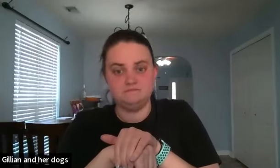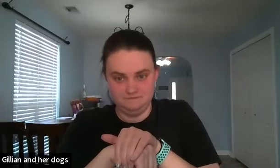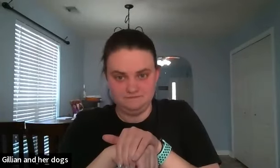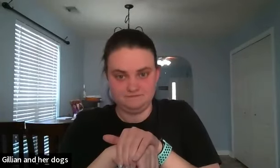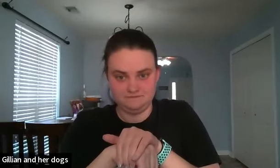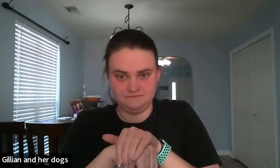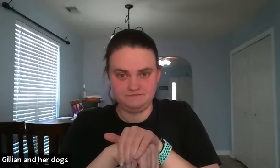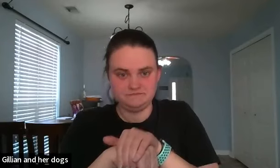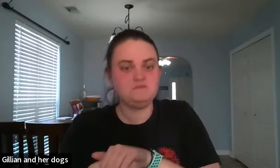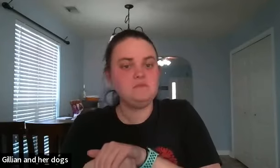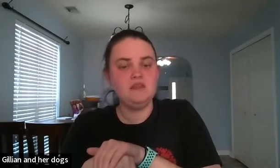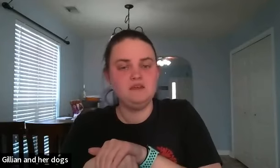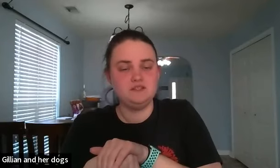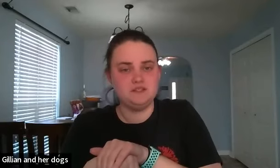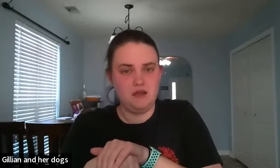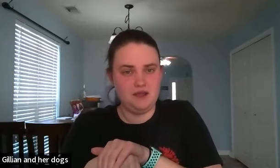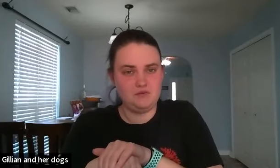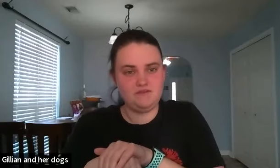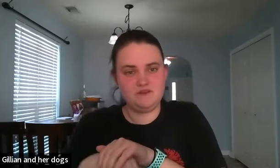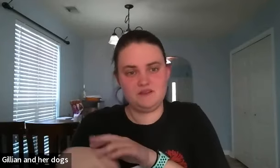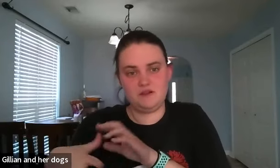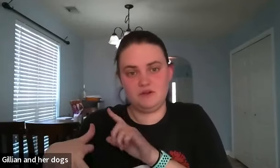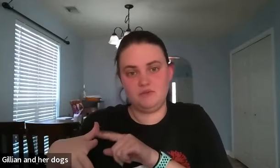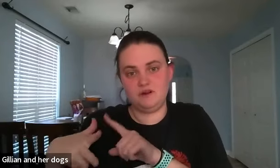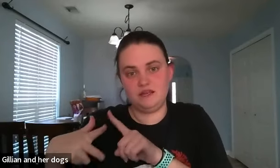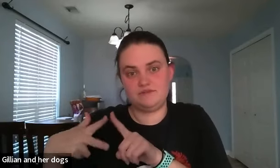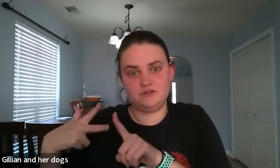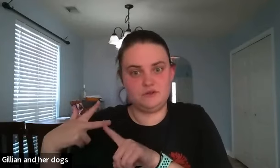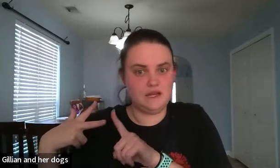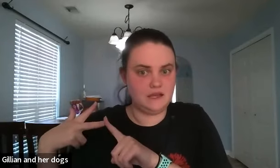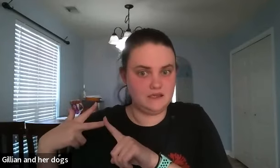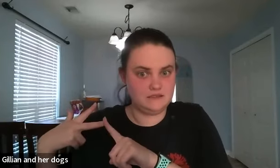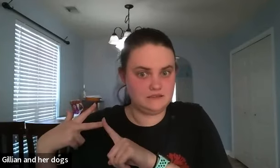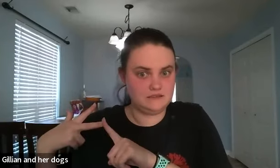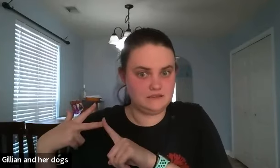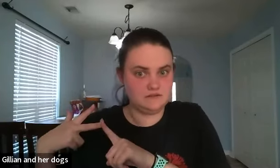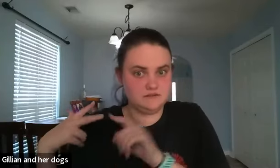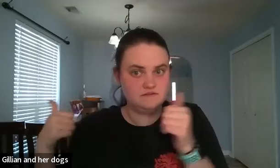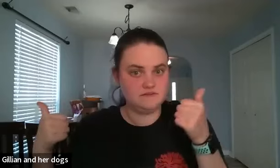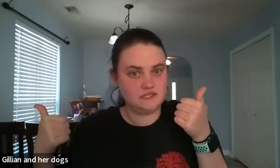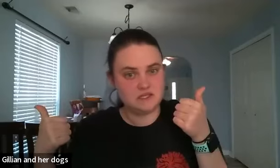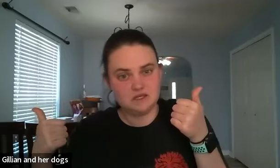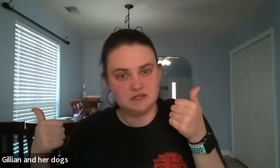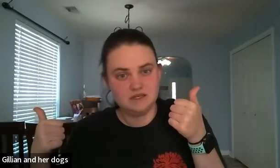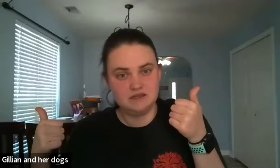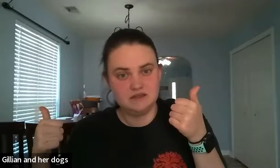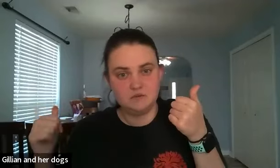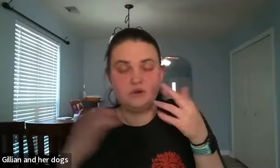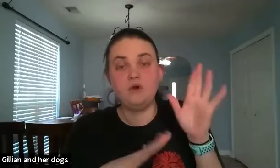Mm-hmm. So how are we feeling on our morning, afternoon, and nights? Feeling good? We'll go over